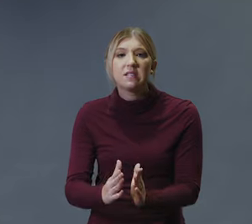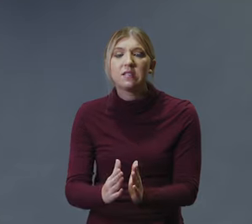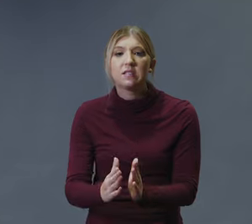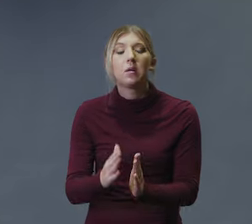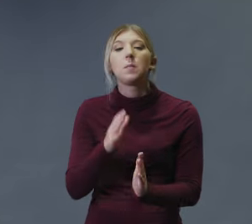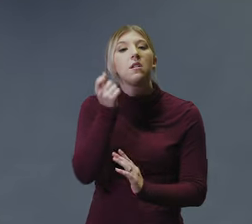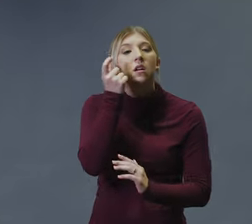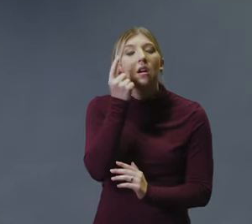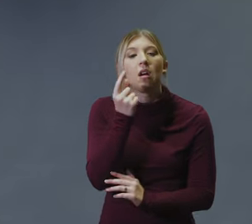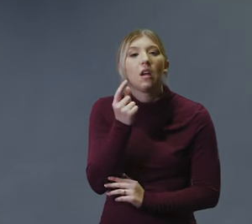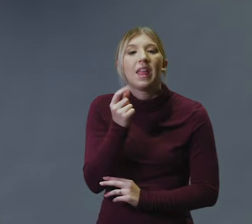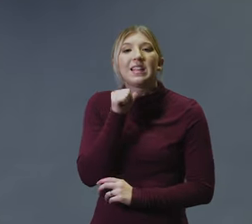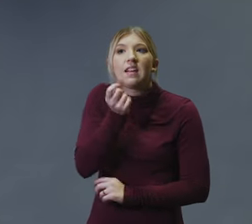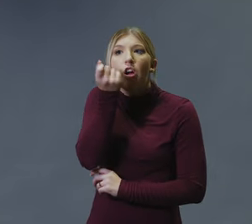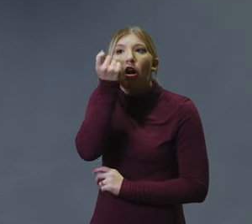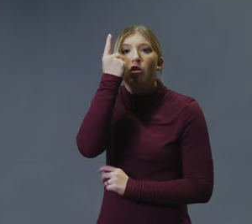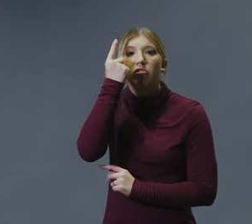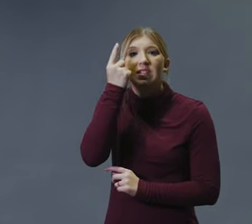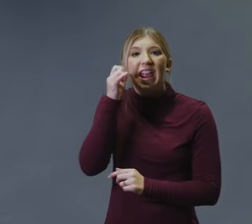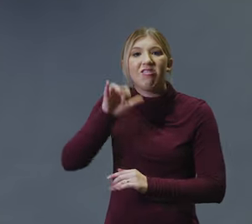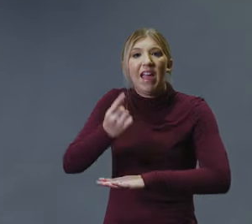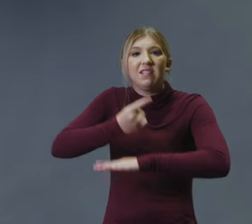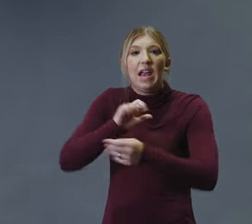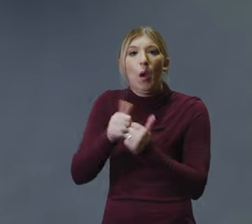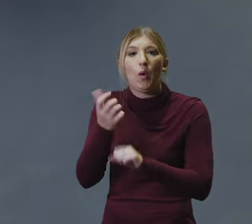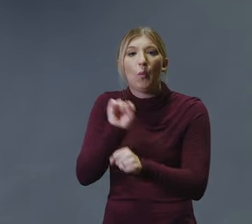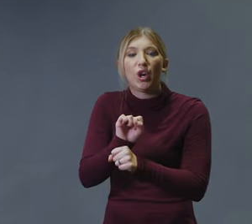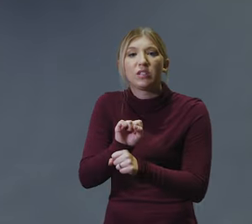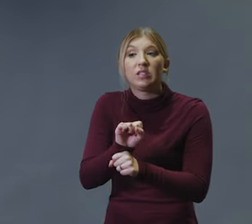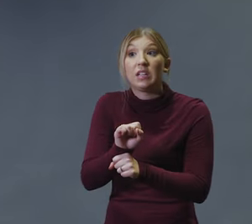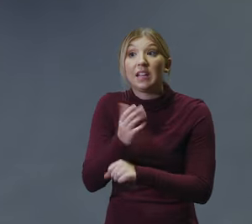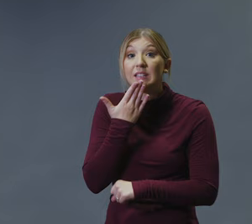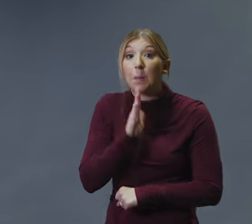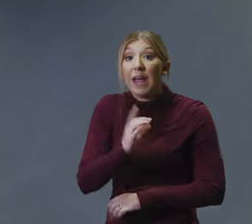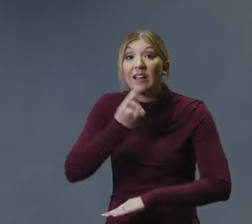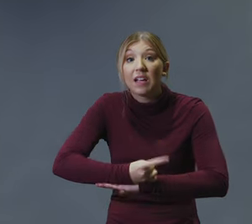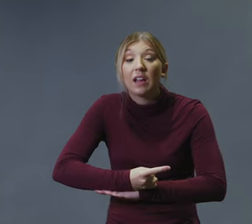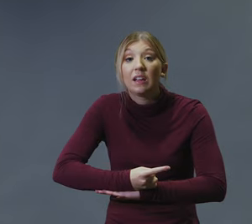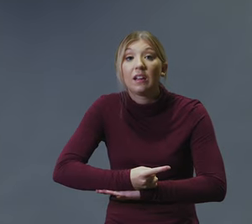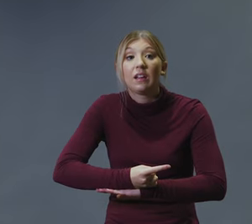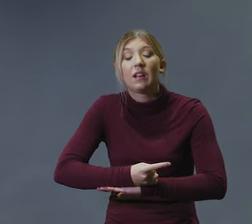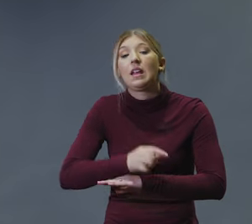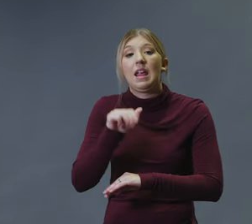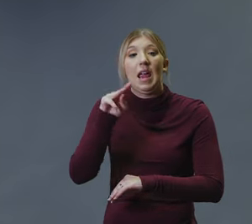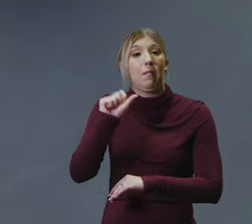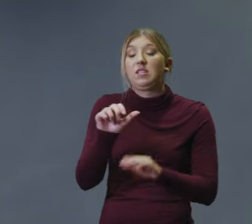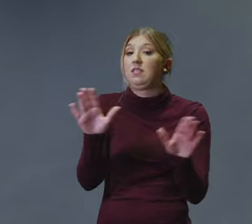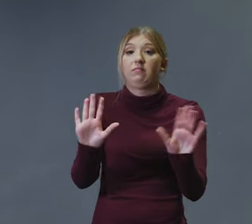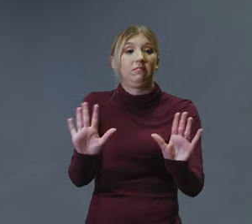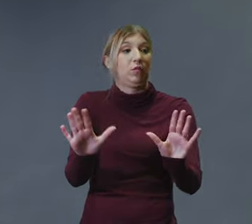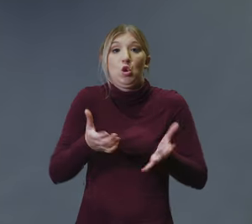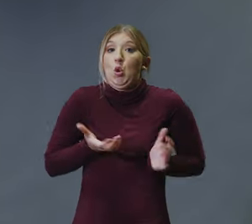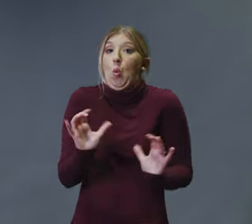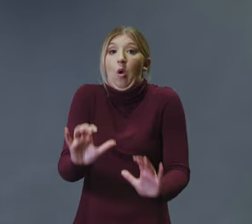they had an incorrect understanding of that day. It was a bad day. Amos was like, nah, fam, you don't want